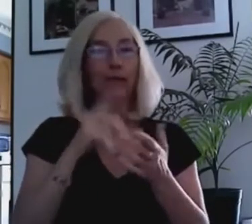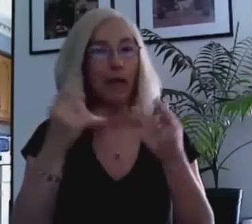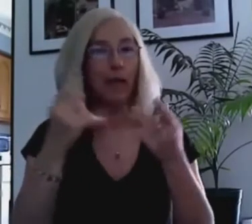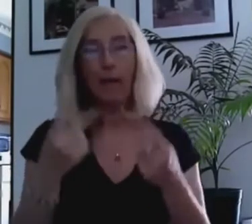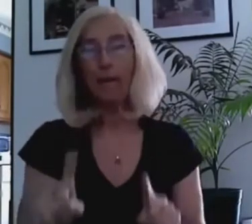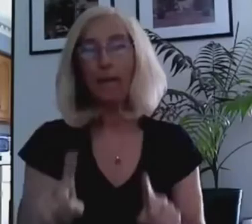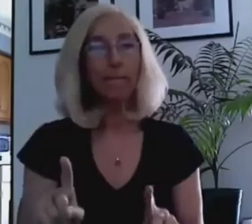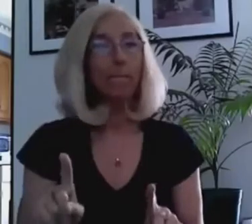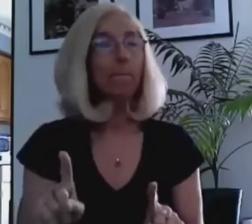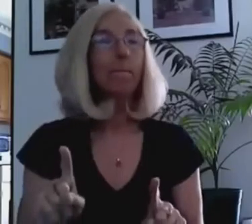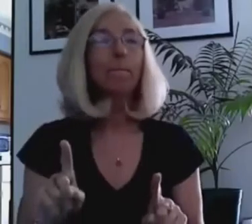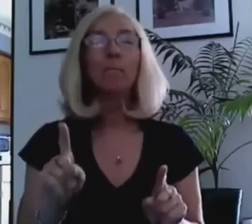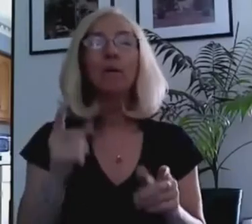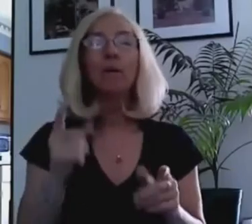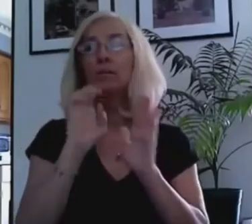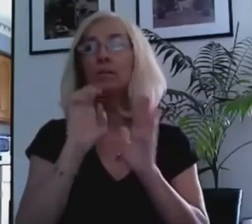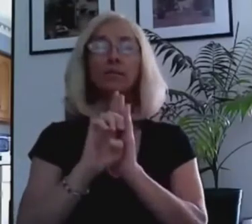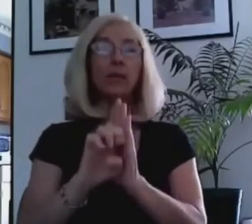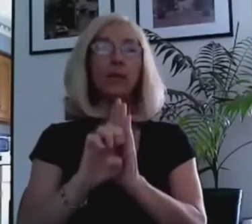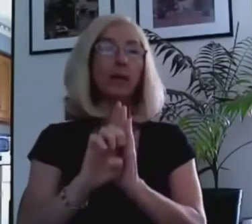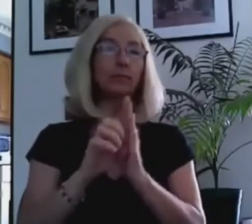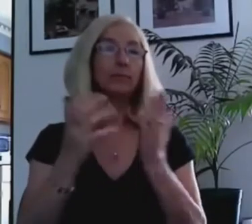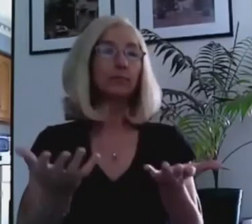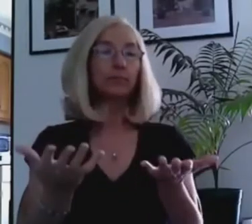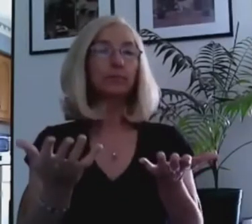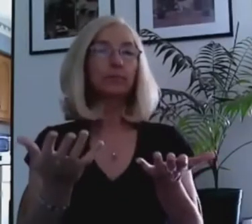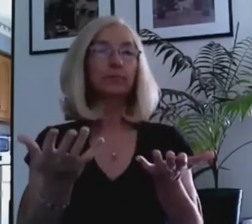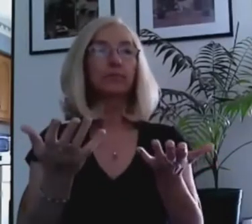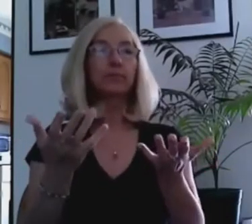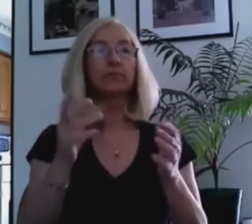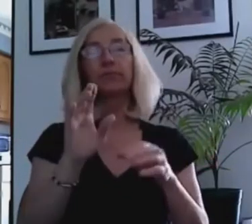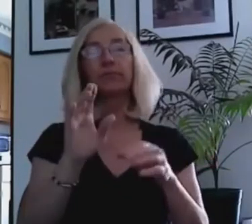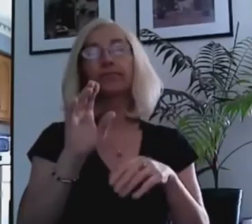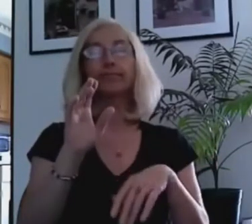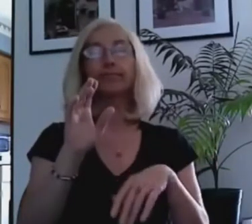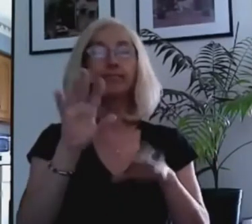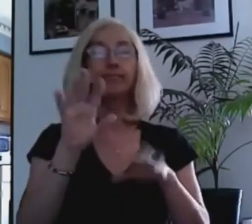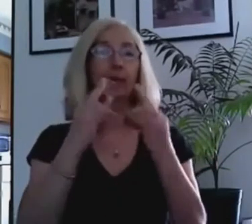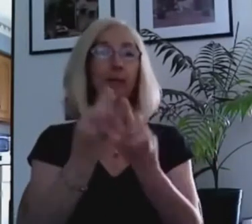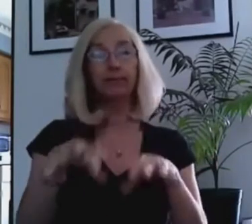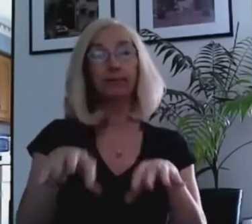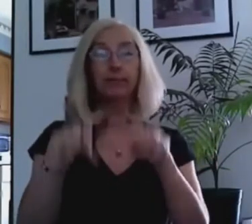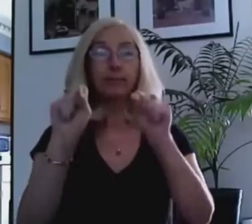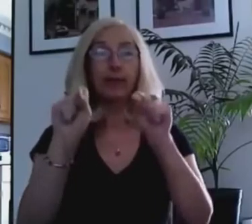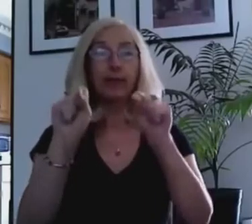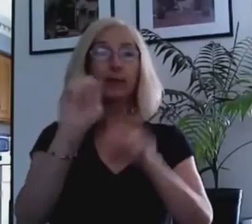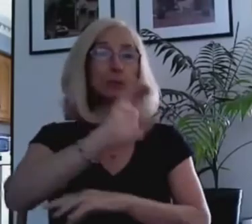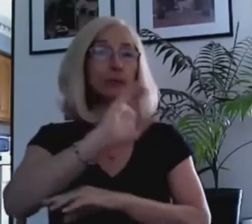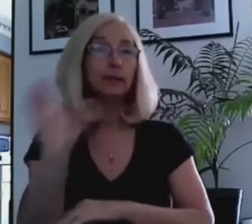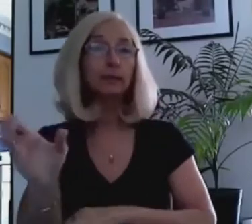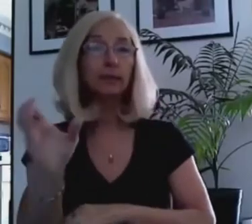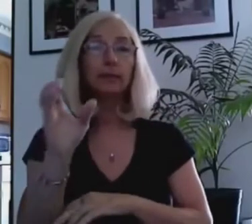way, you kind of have to leave the traditional diet and eating habits that your family and friends around you